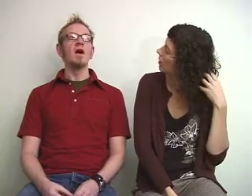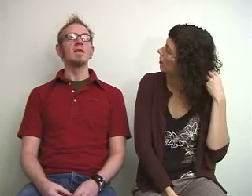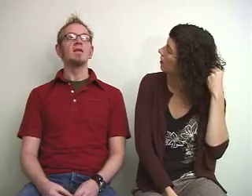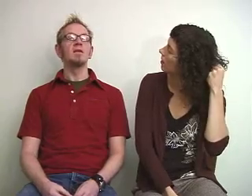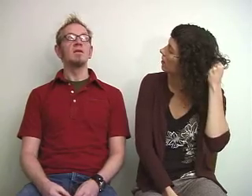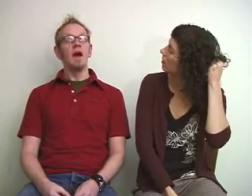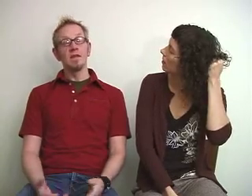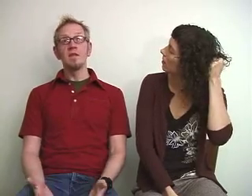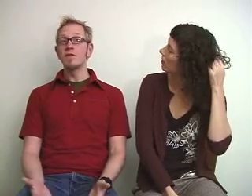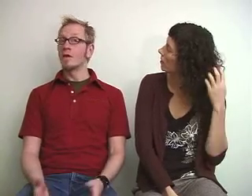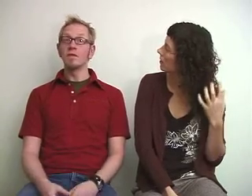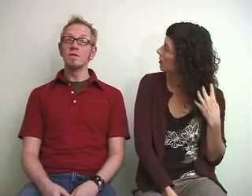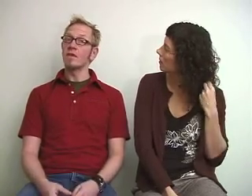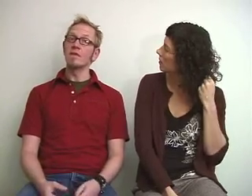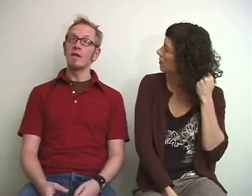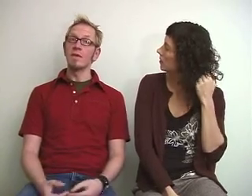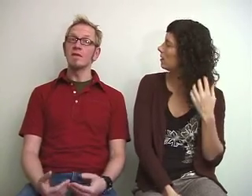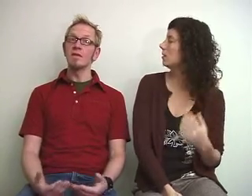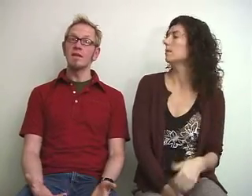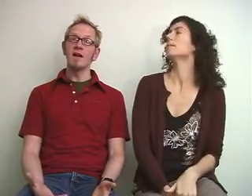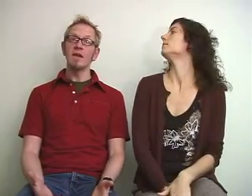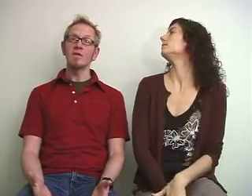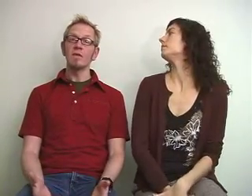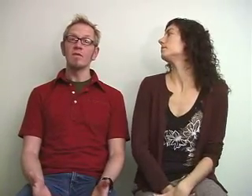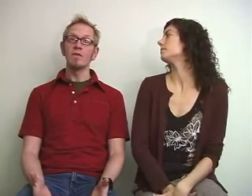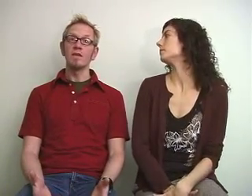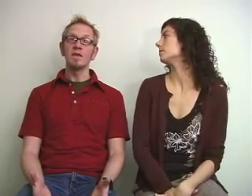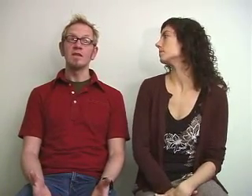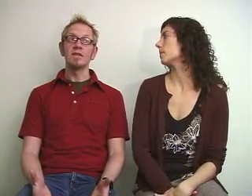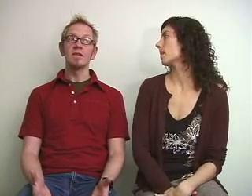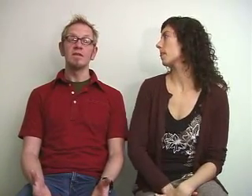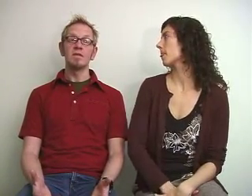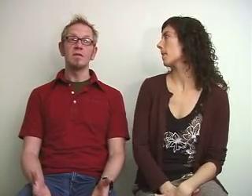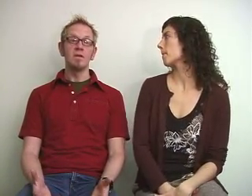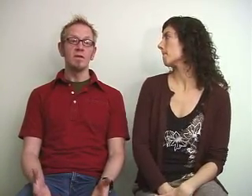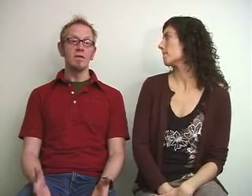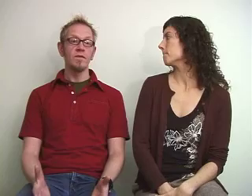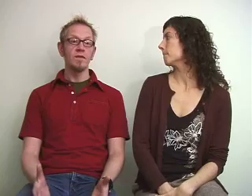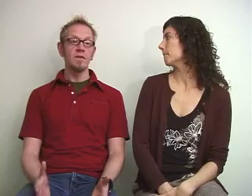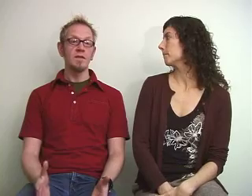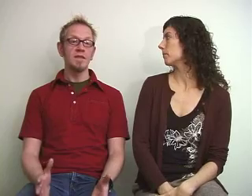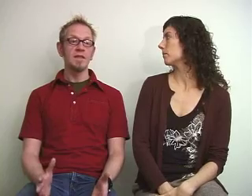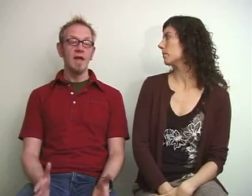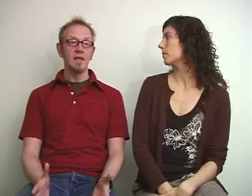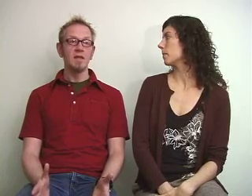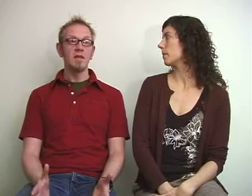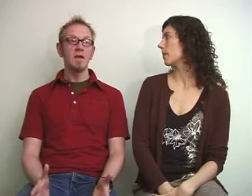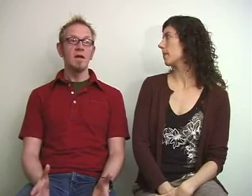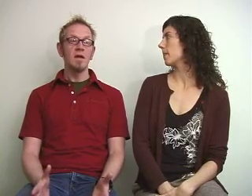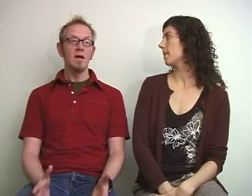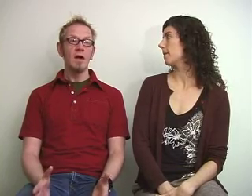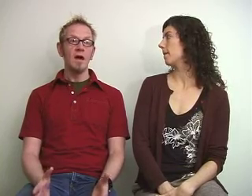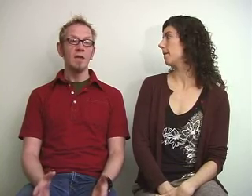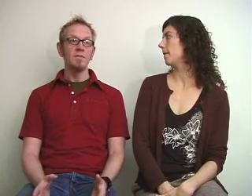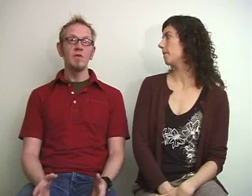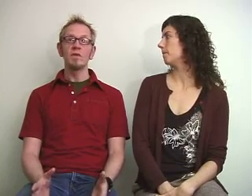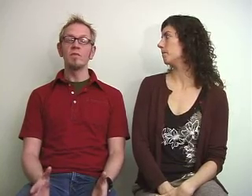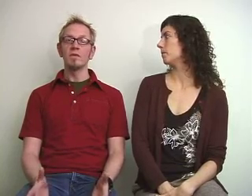not, as a teacher, also not to come into the class with a really sort of set,